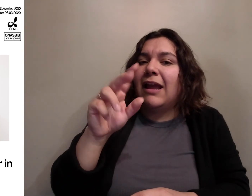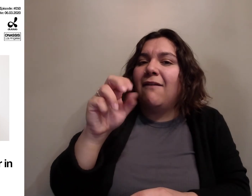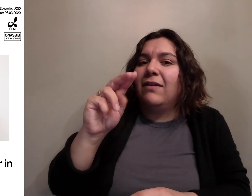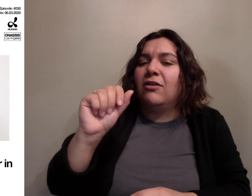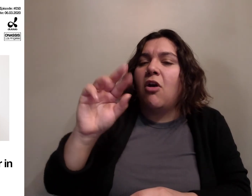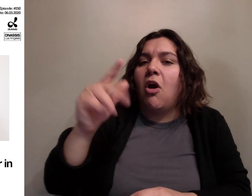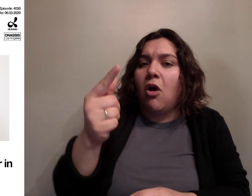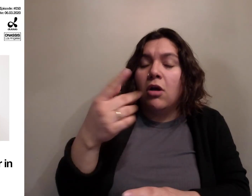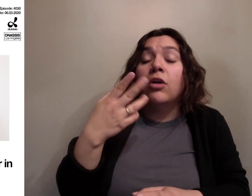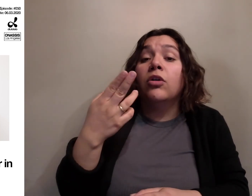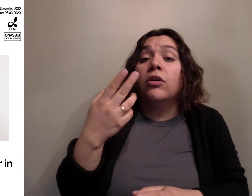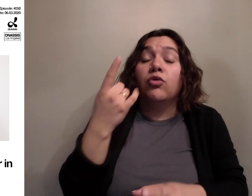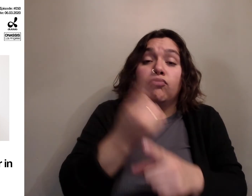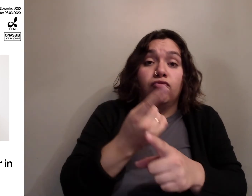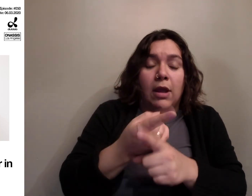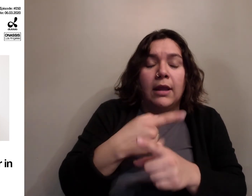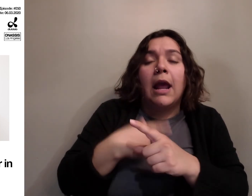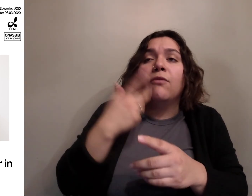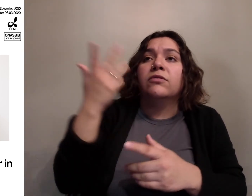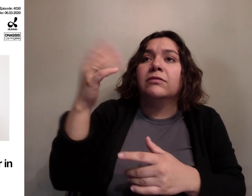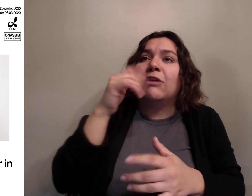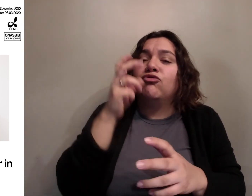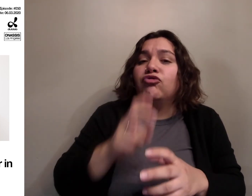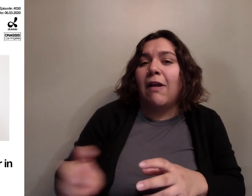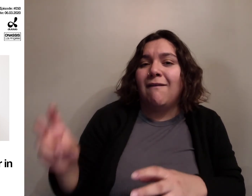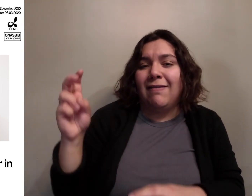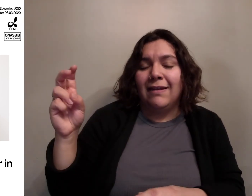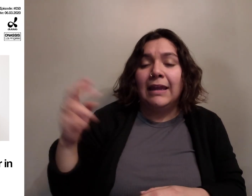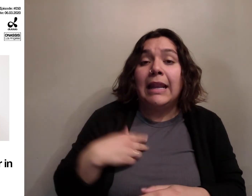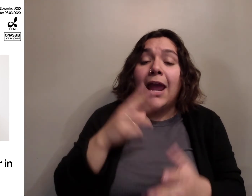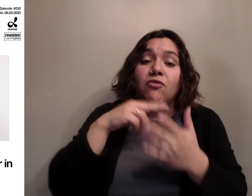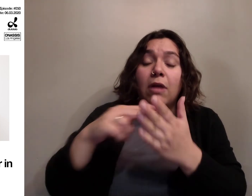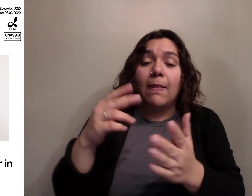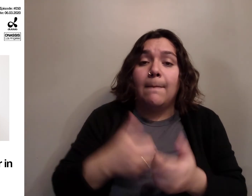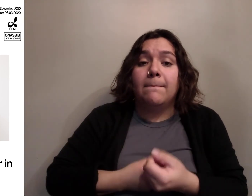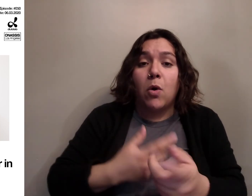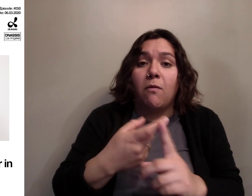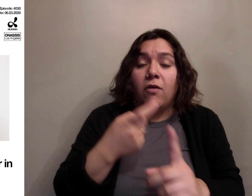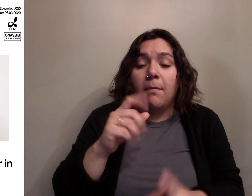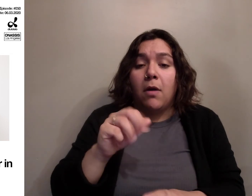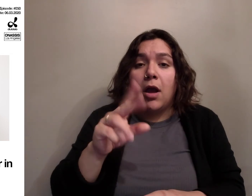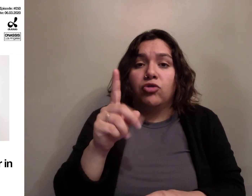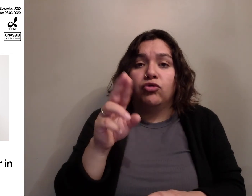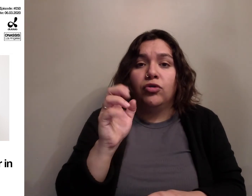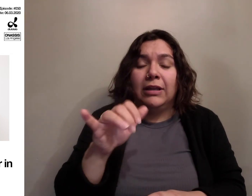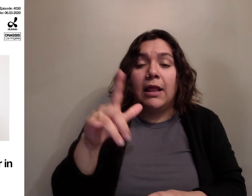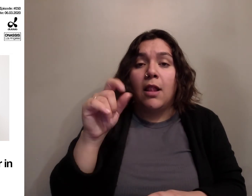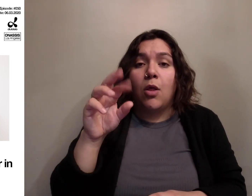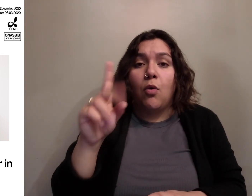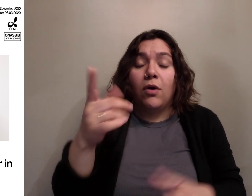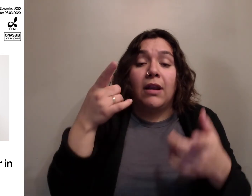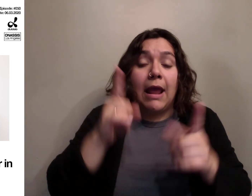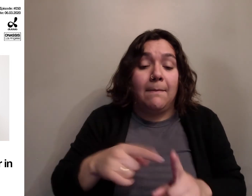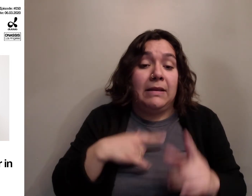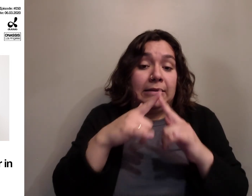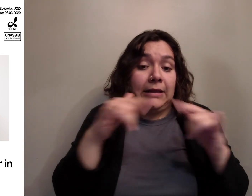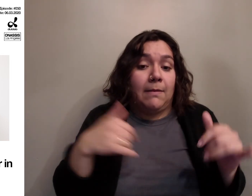of, yes, Kavanaugh. And it was this time, and I was abroad, and I had read this poem